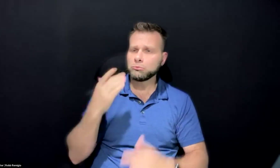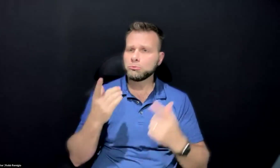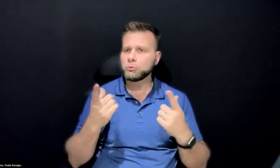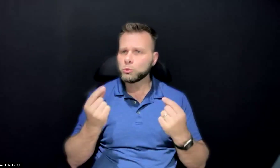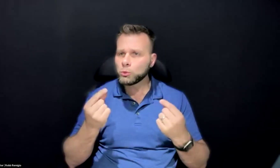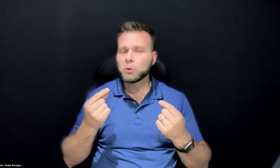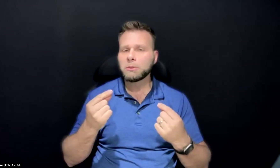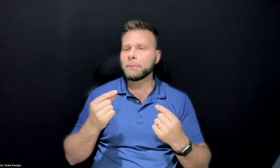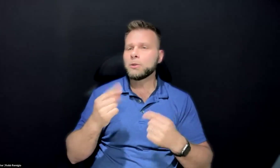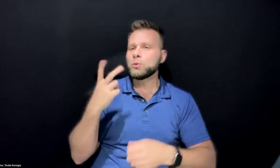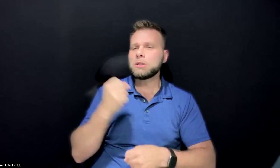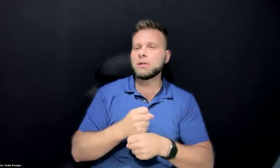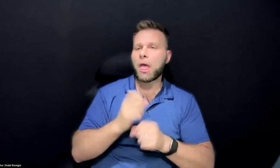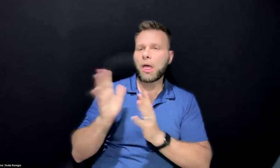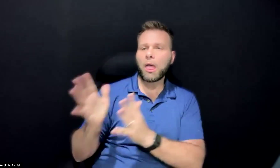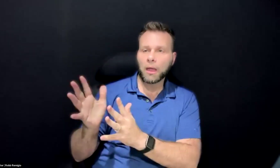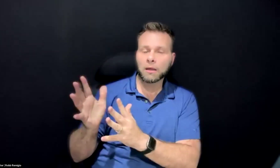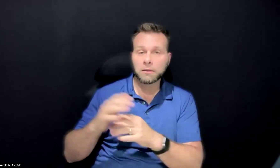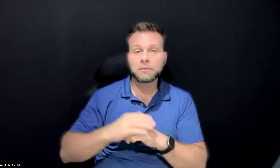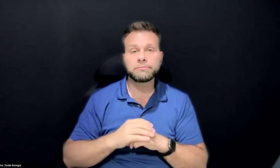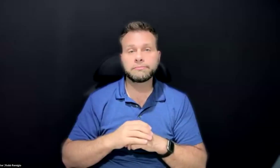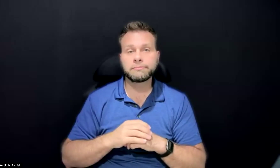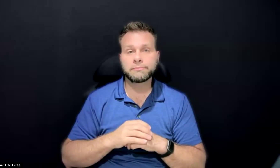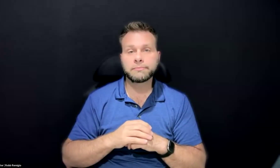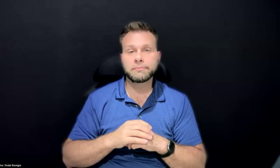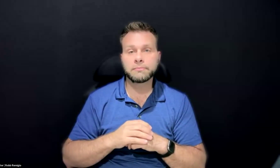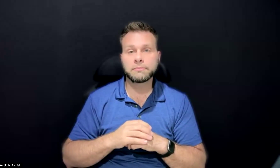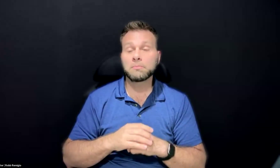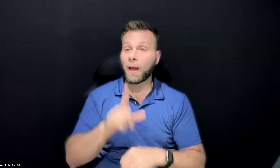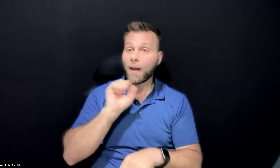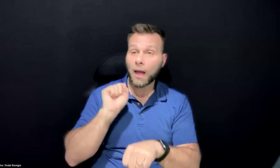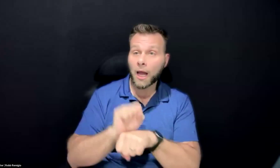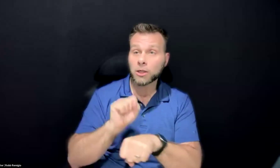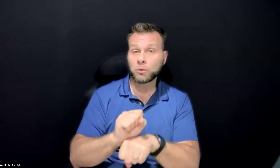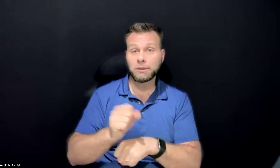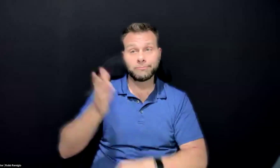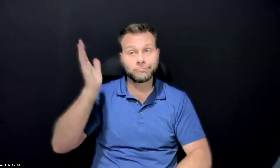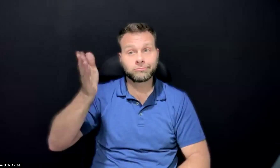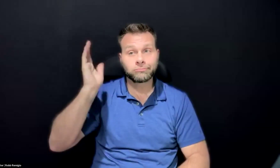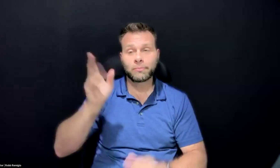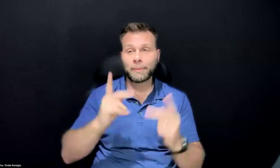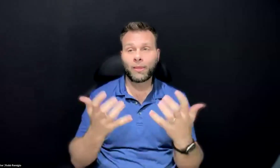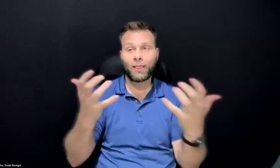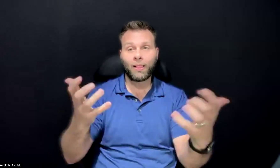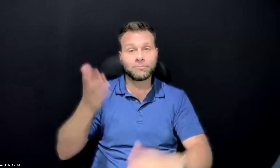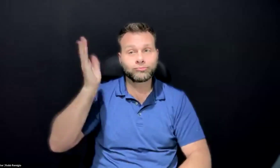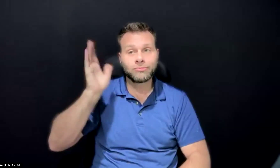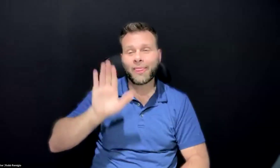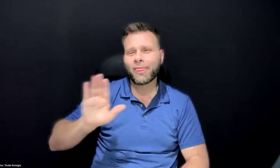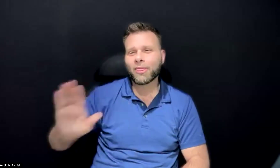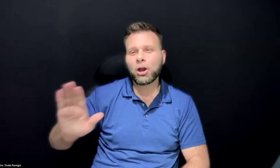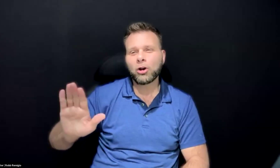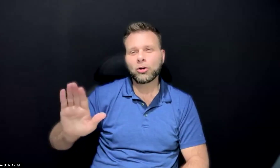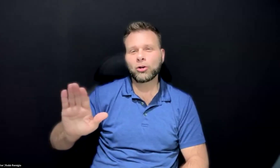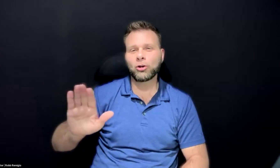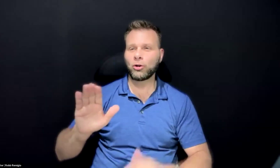two, but actually delivering the presentation in front of a group of people, in the slide, their equivalent of the slideshow